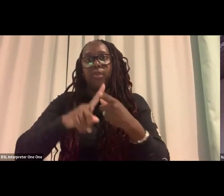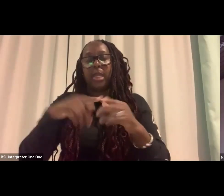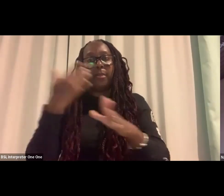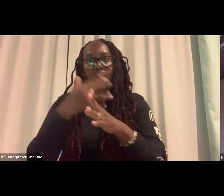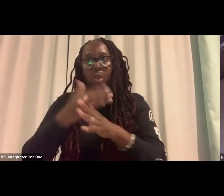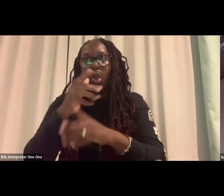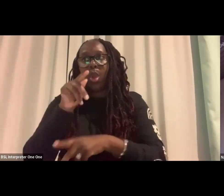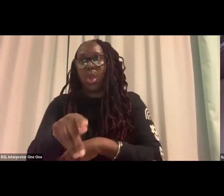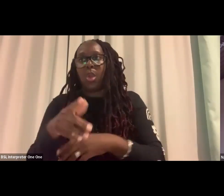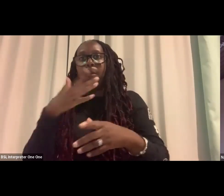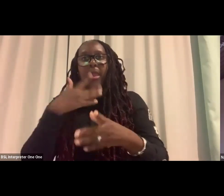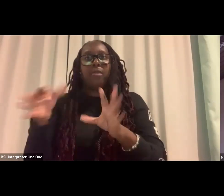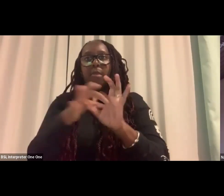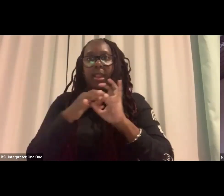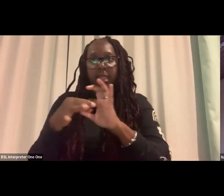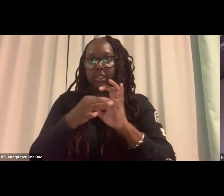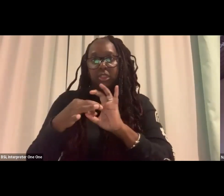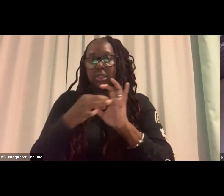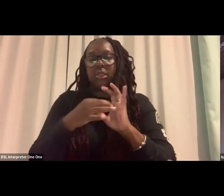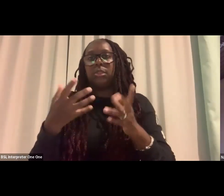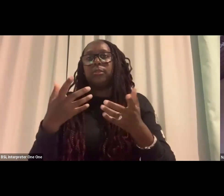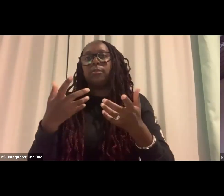more to